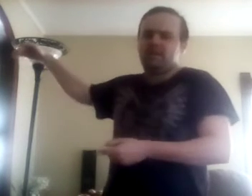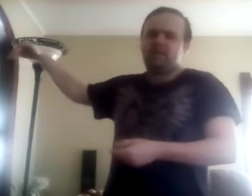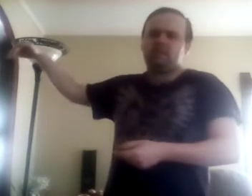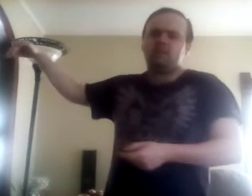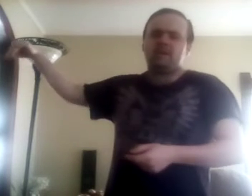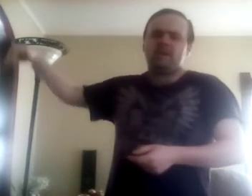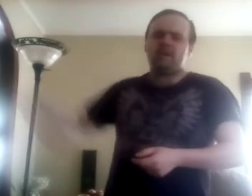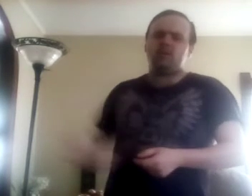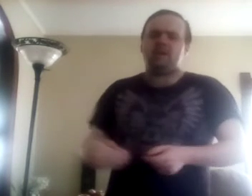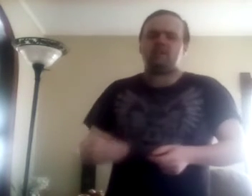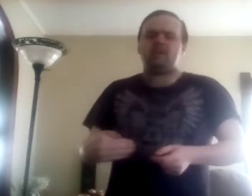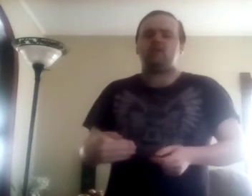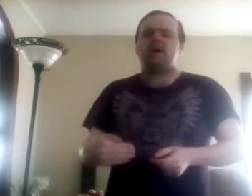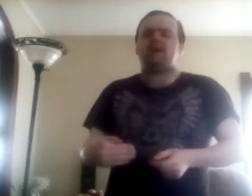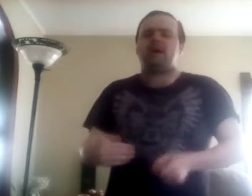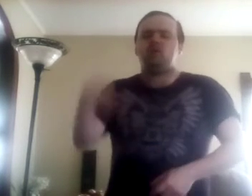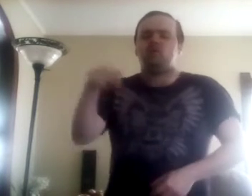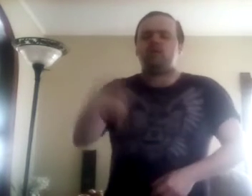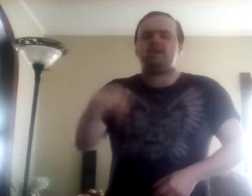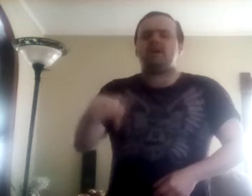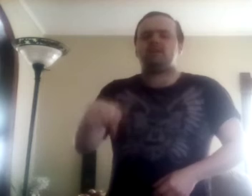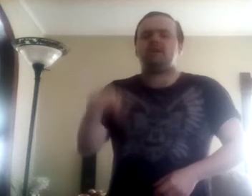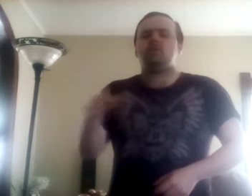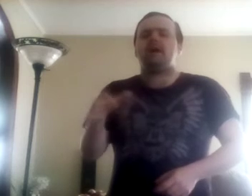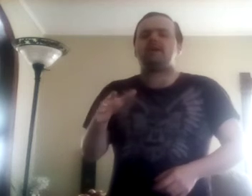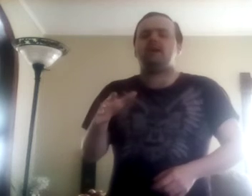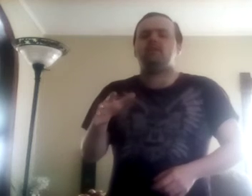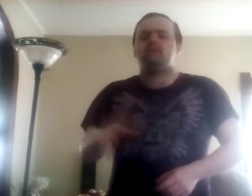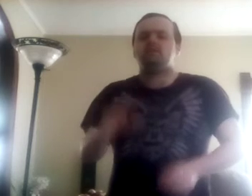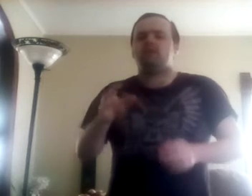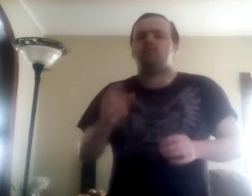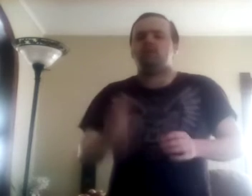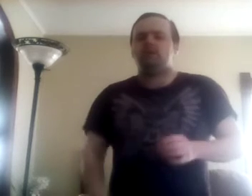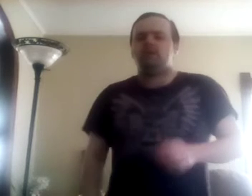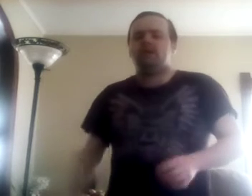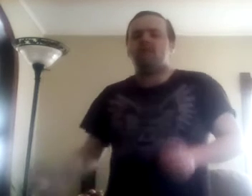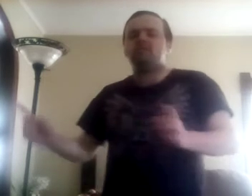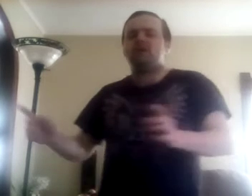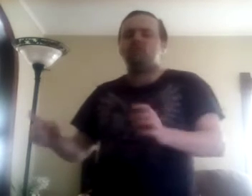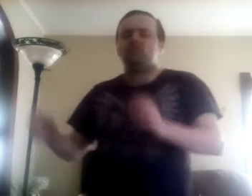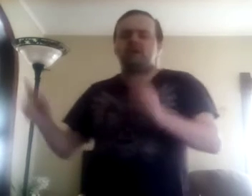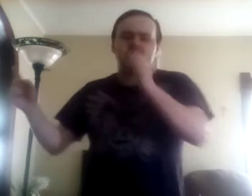It's gonna be heel and kikiwaka. Right here on kikiwaka. Jelly fill. And that's what jelly fill is.